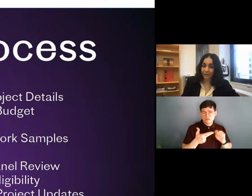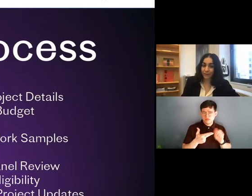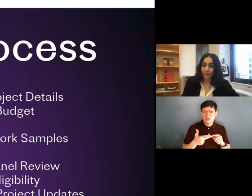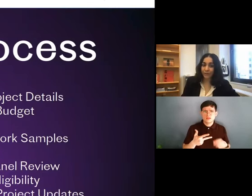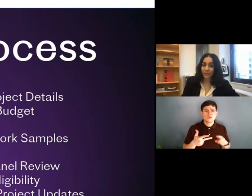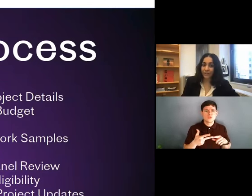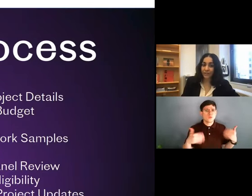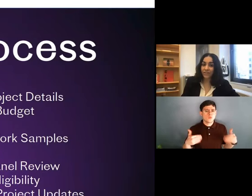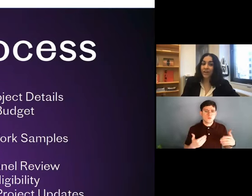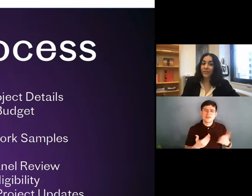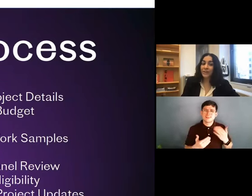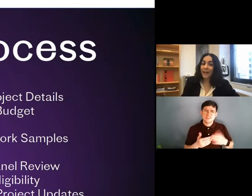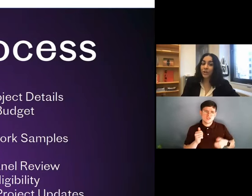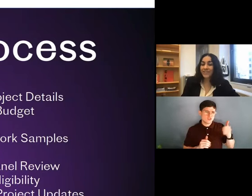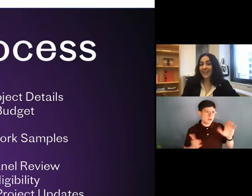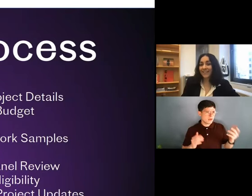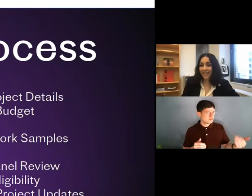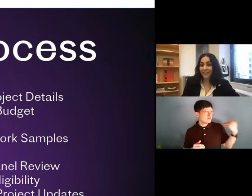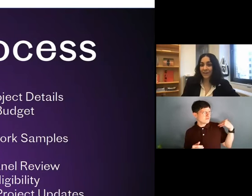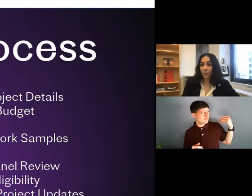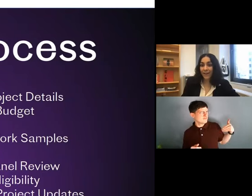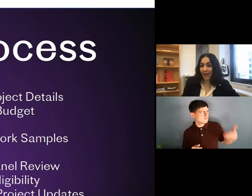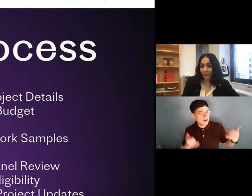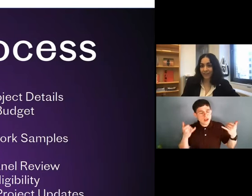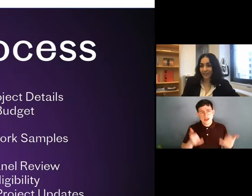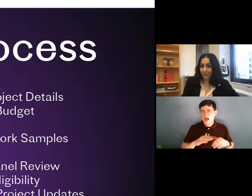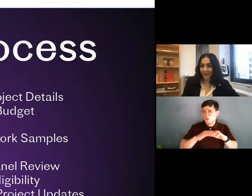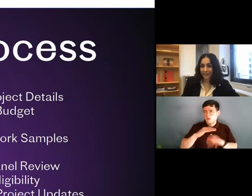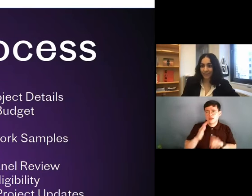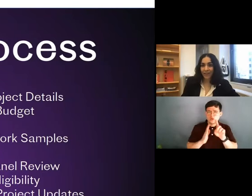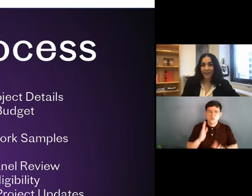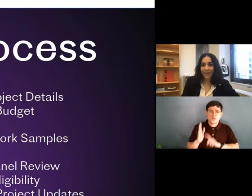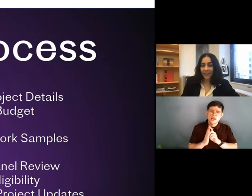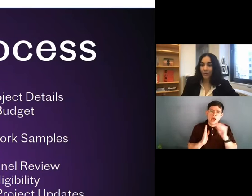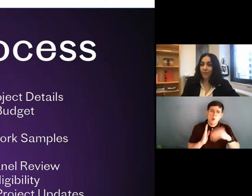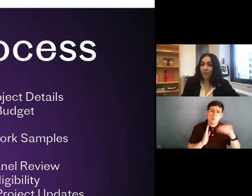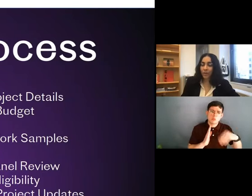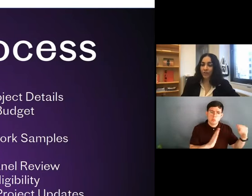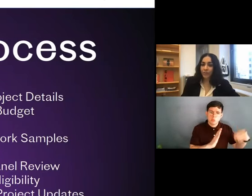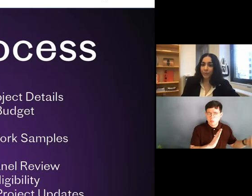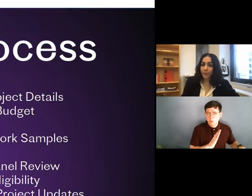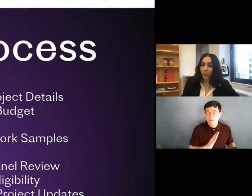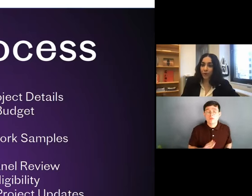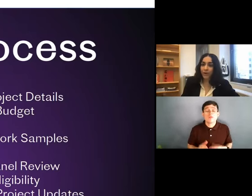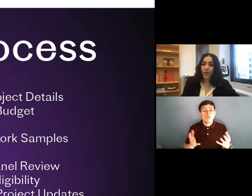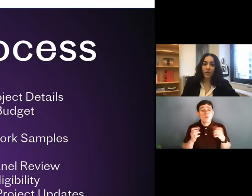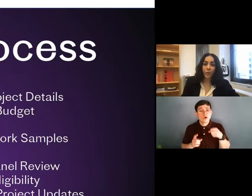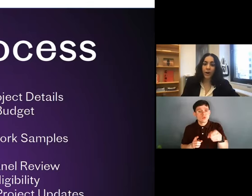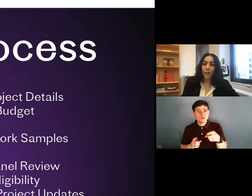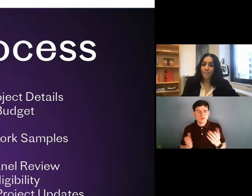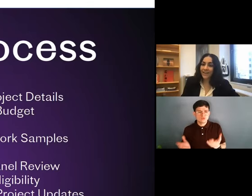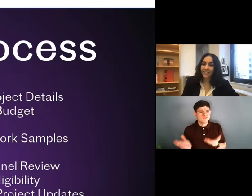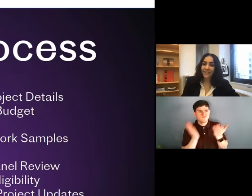significantly from previous years, so it now should take less than 1 hour to complete. Here, we really want you to put forward